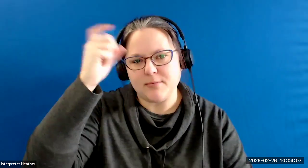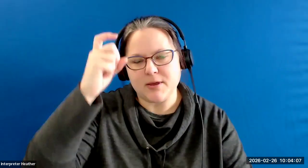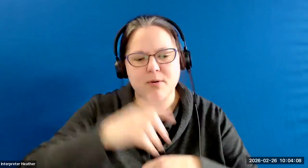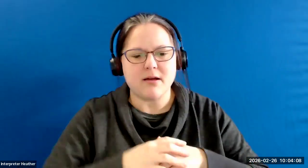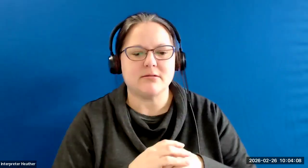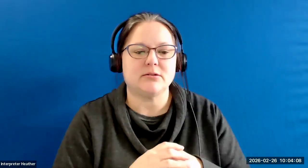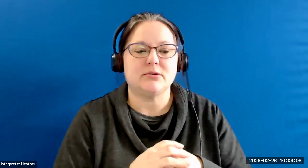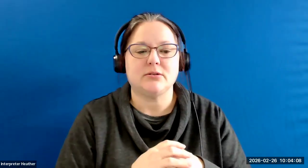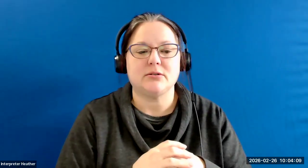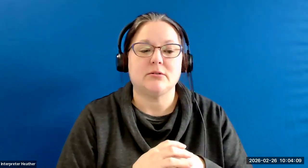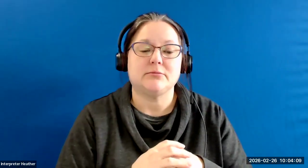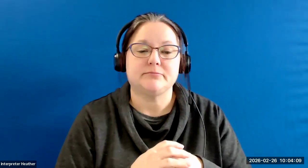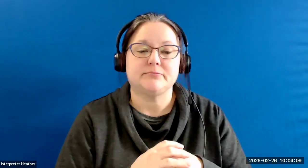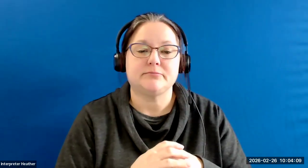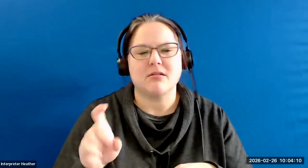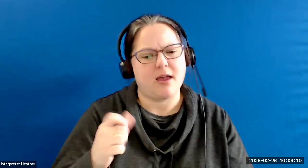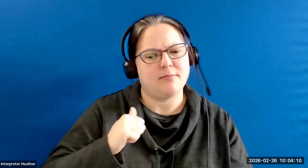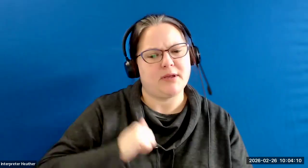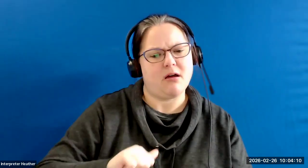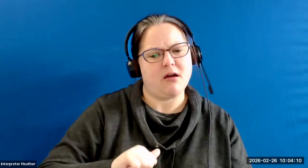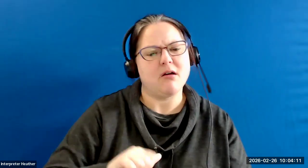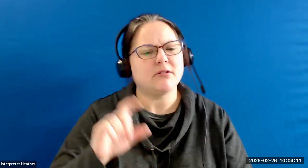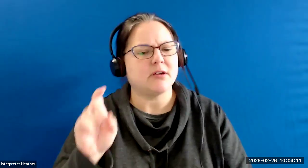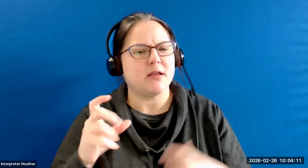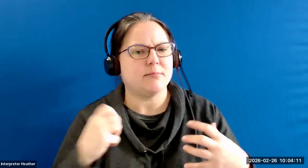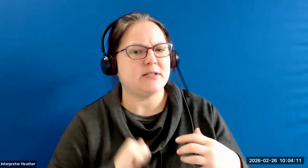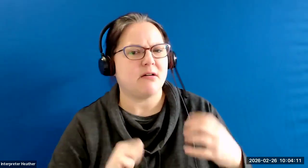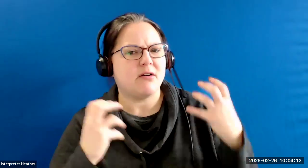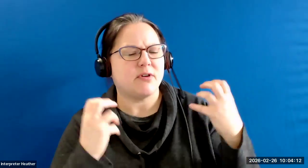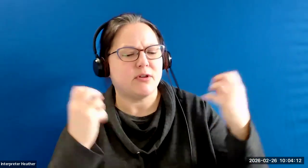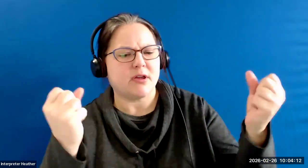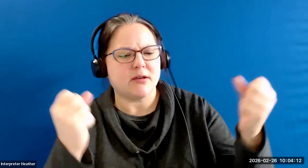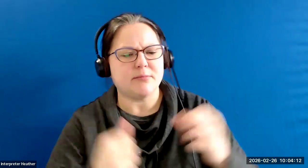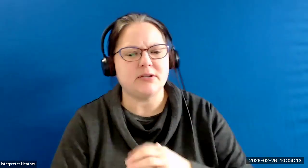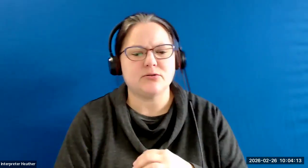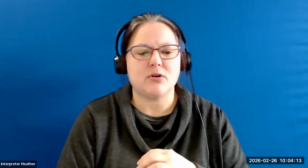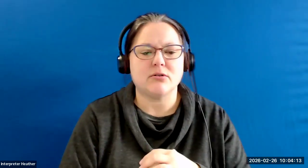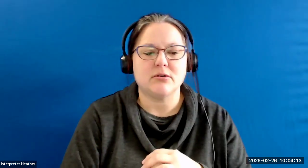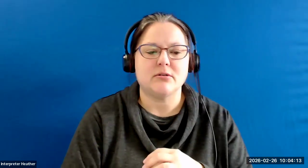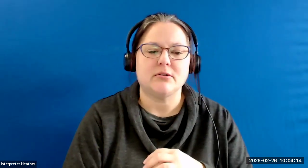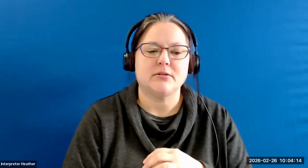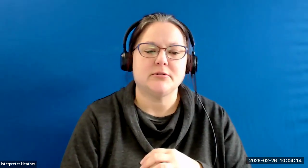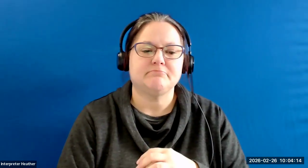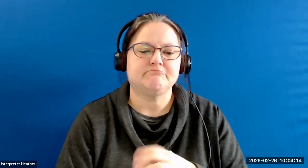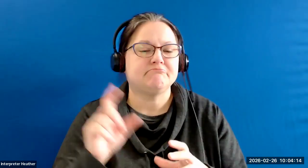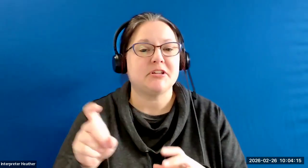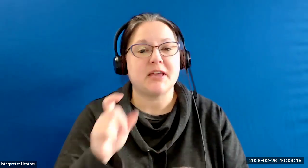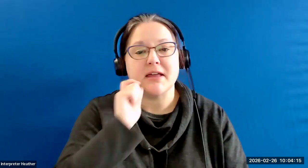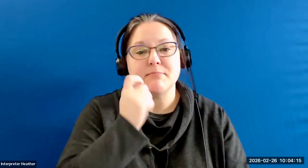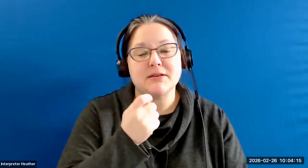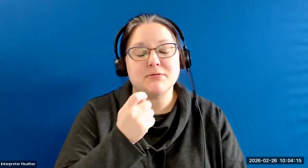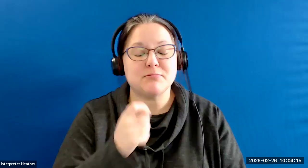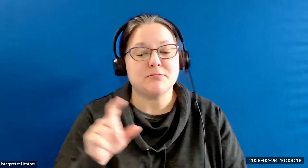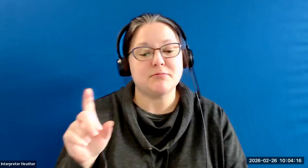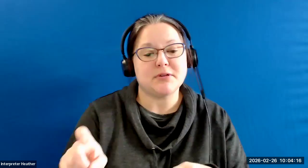gotta be wiser. You gotta be hard, you gotta be tough, you gotta be stronger. You gotta